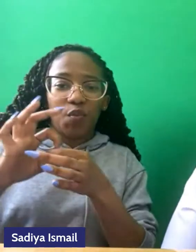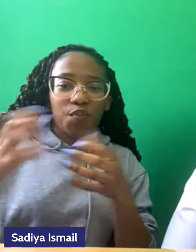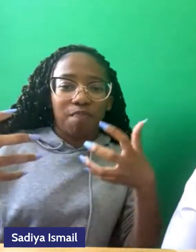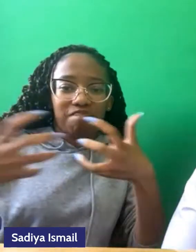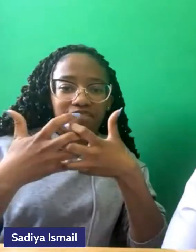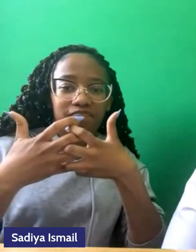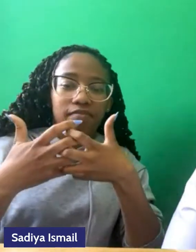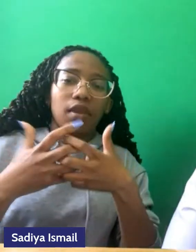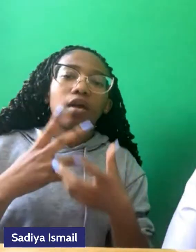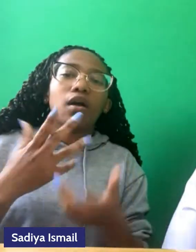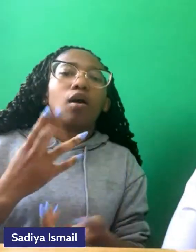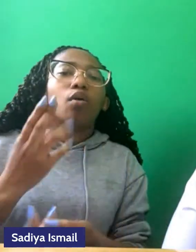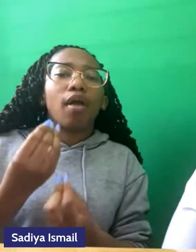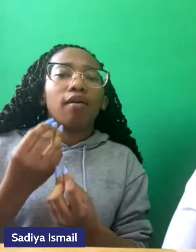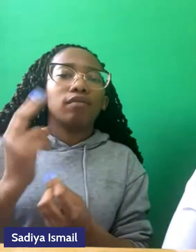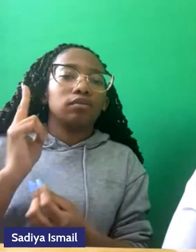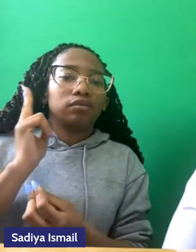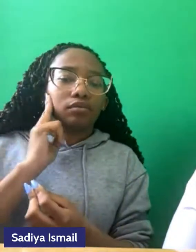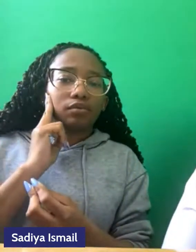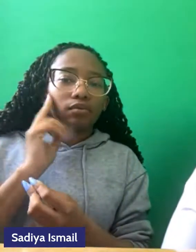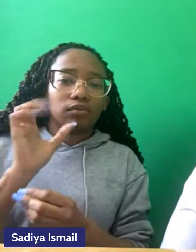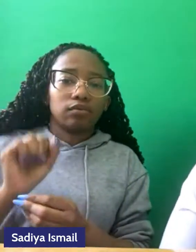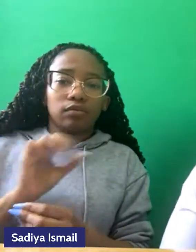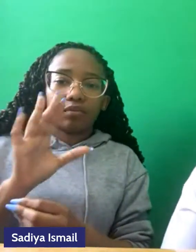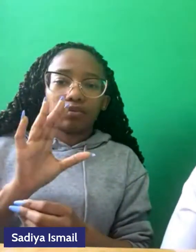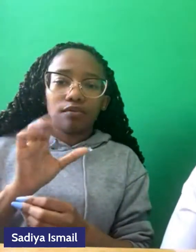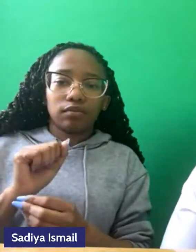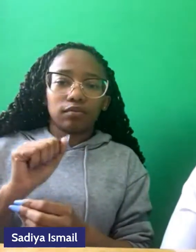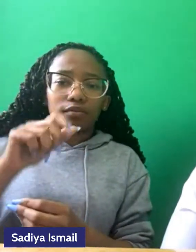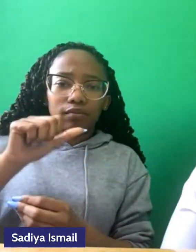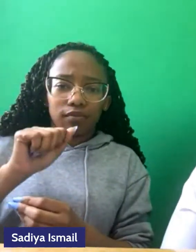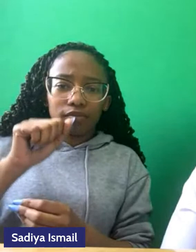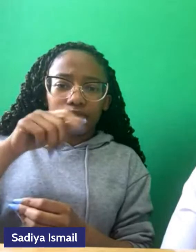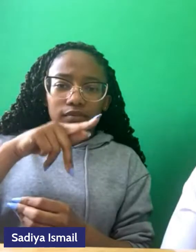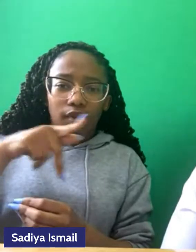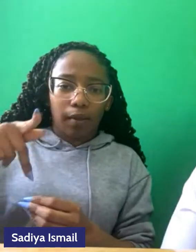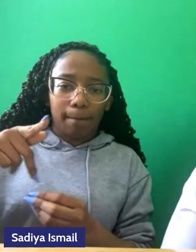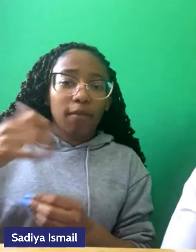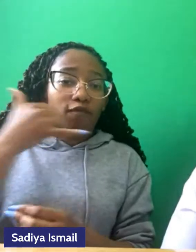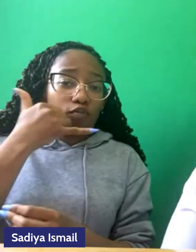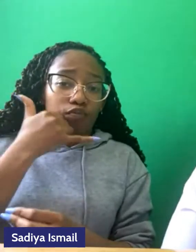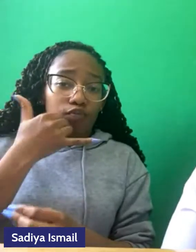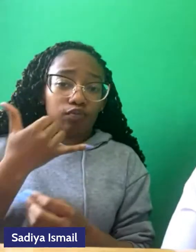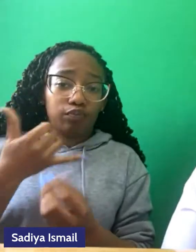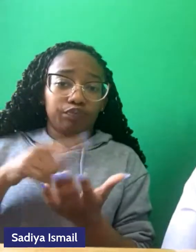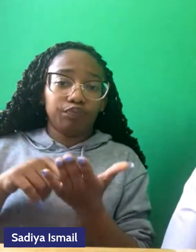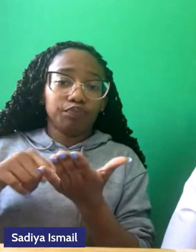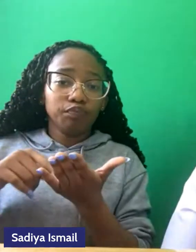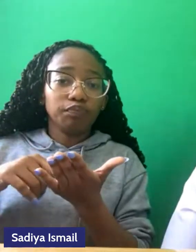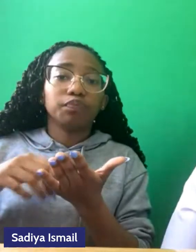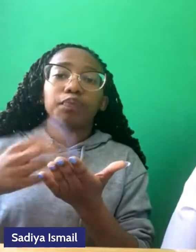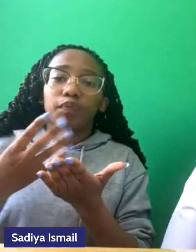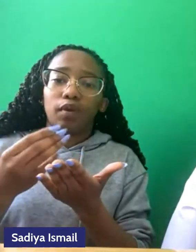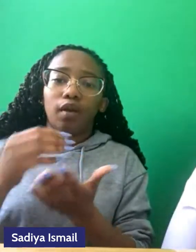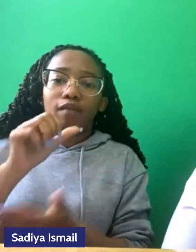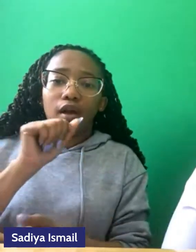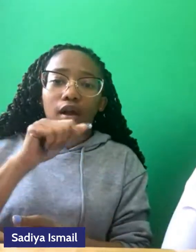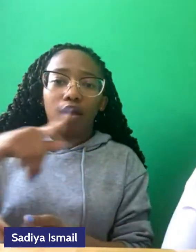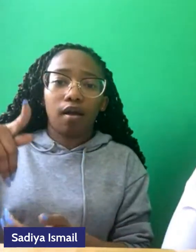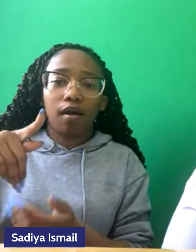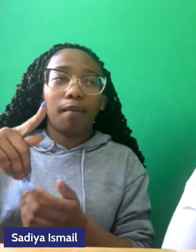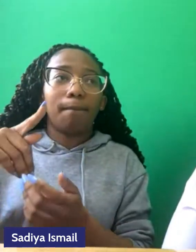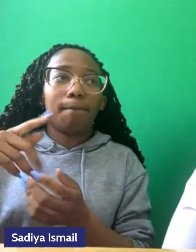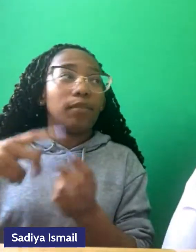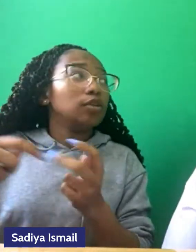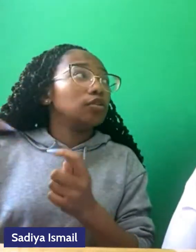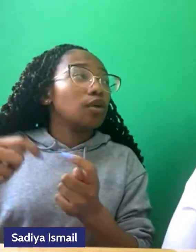a deaf SASL app, which is easily accessible on the App Store. So